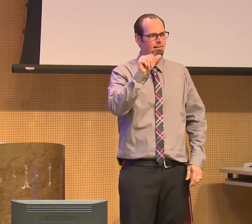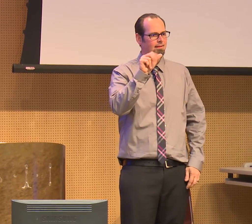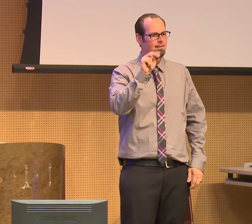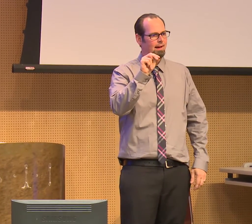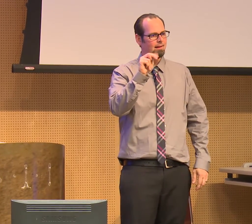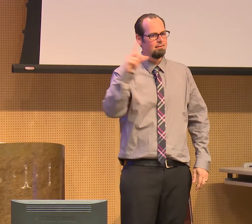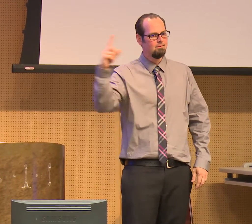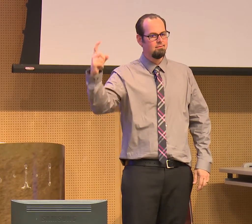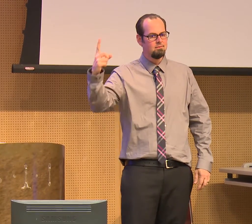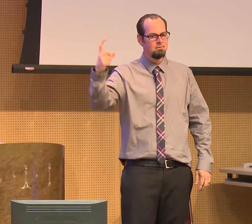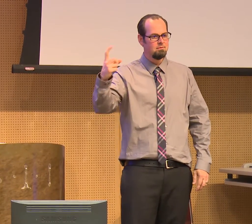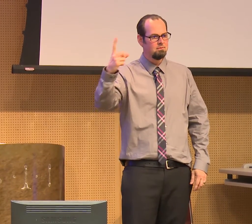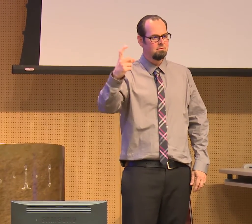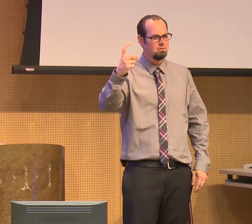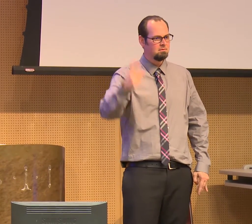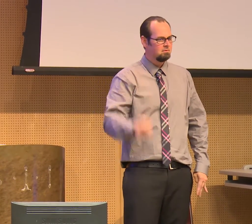on in,